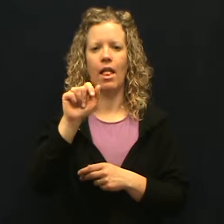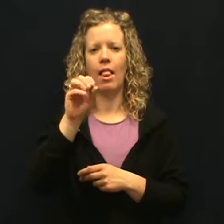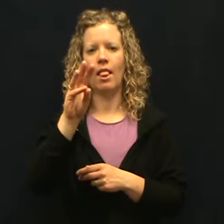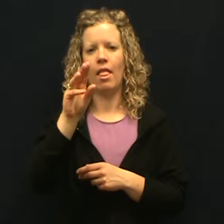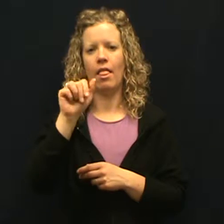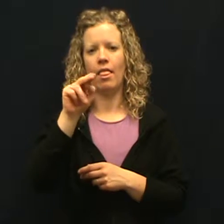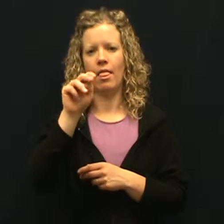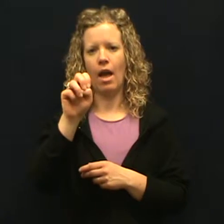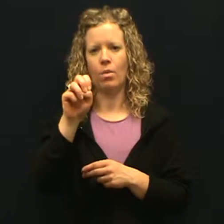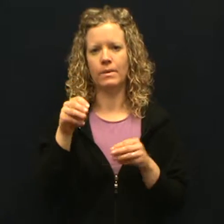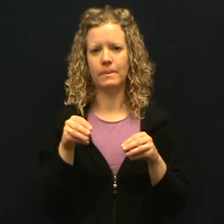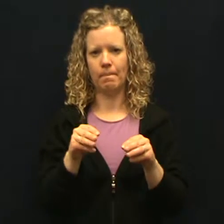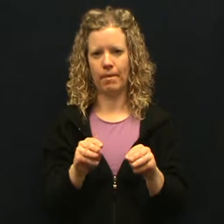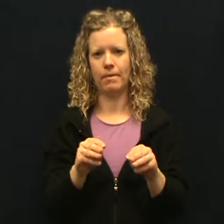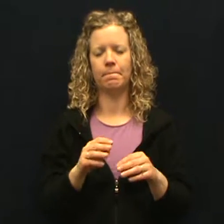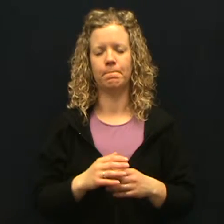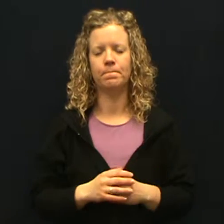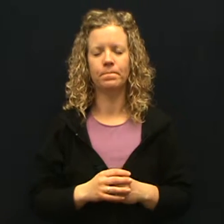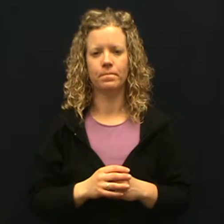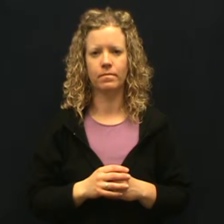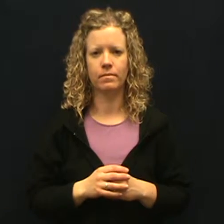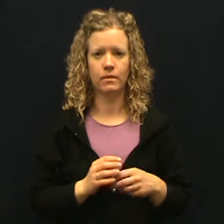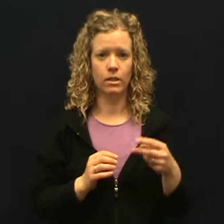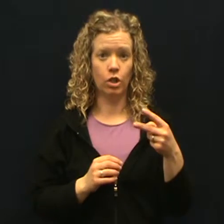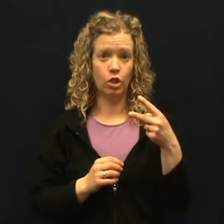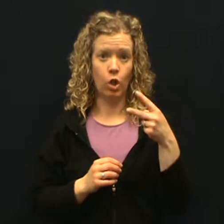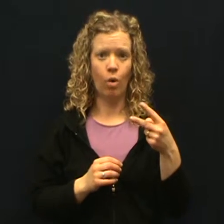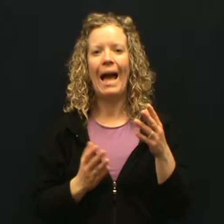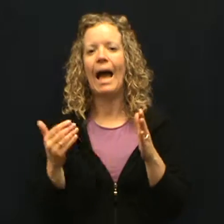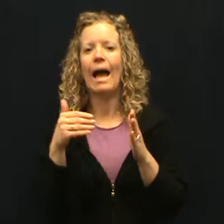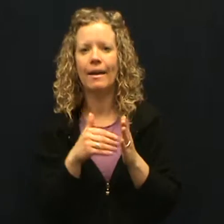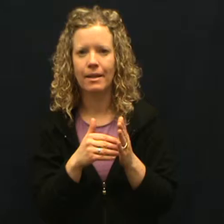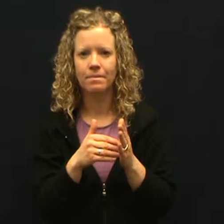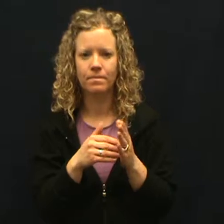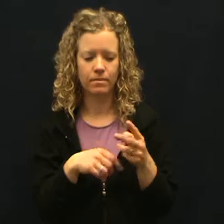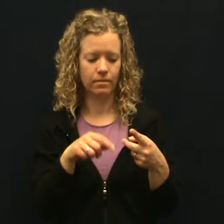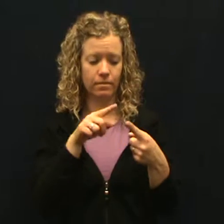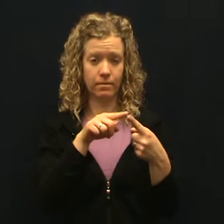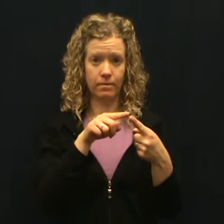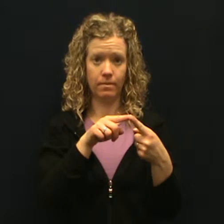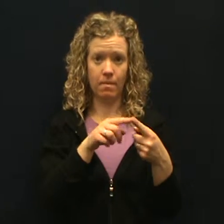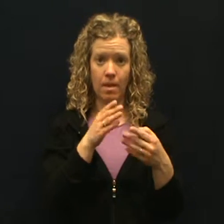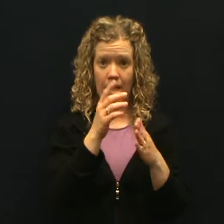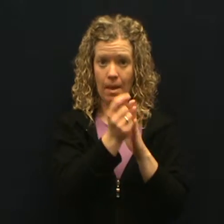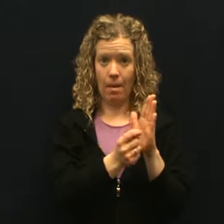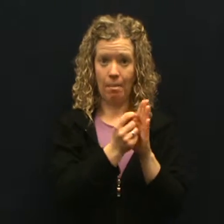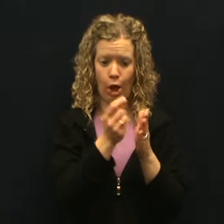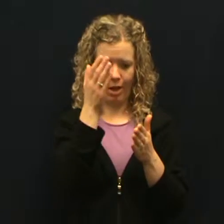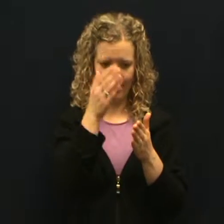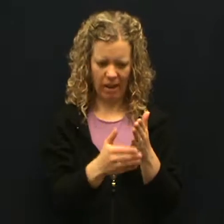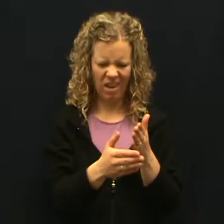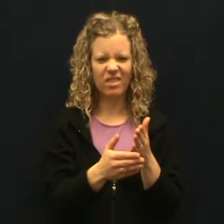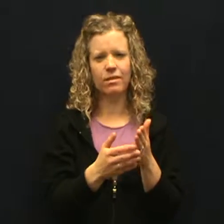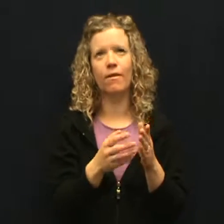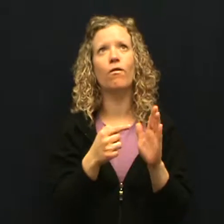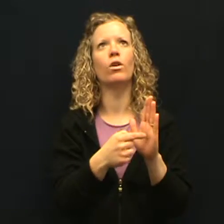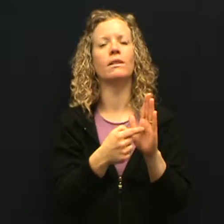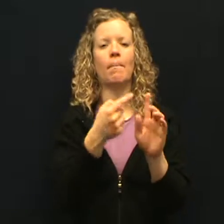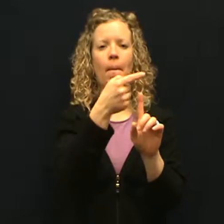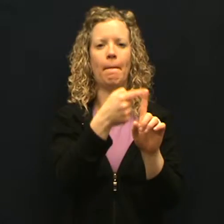looking at. So the two steps again are at the end of the period, a month, for example, you make an adjustment to record the